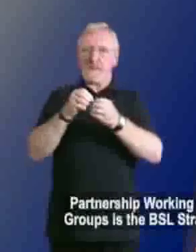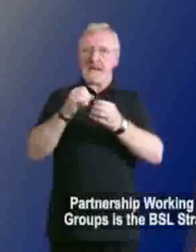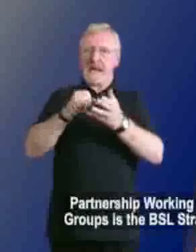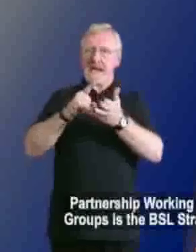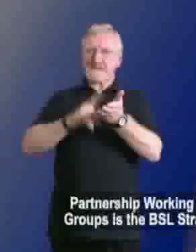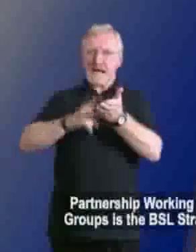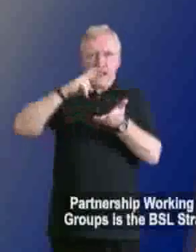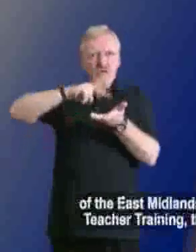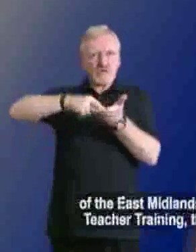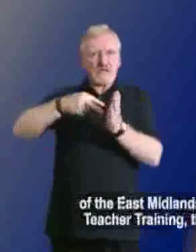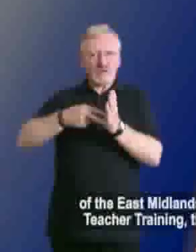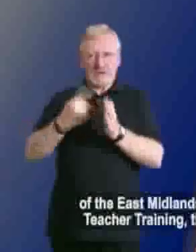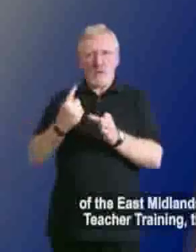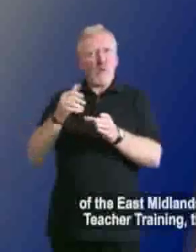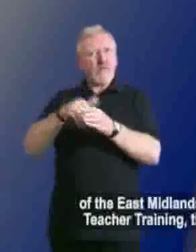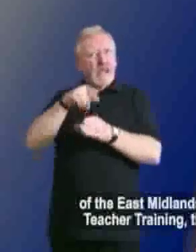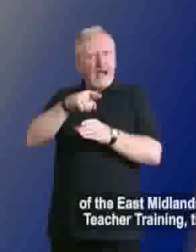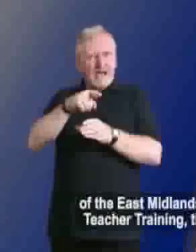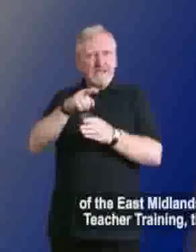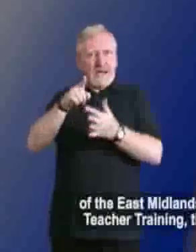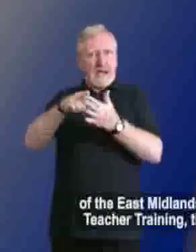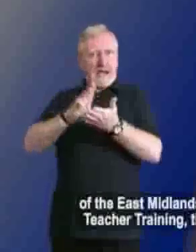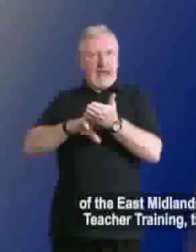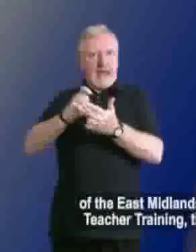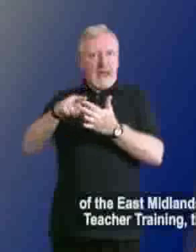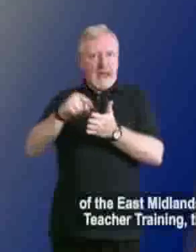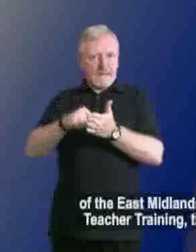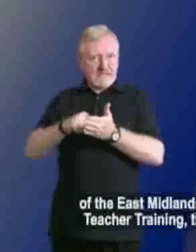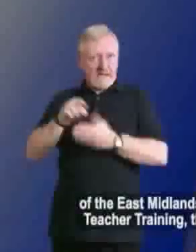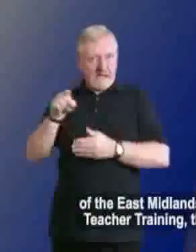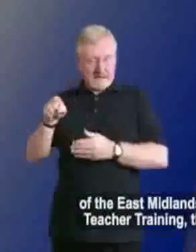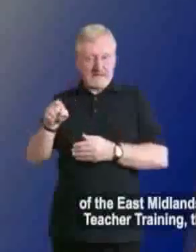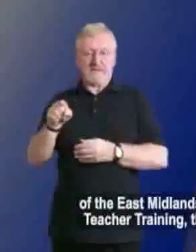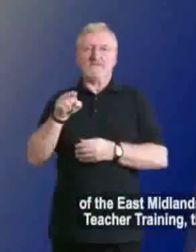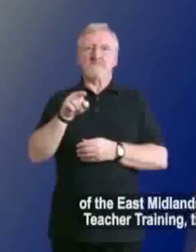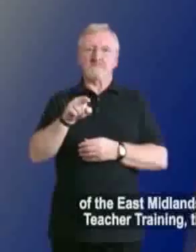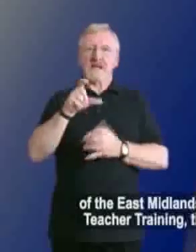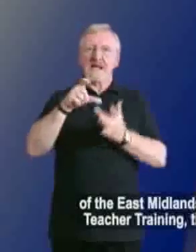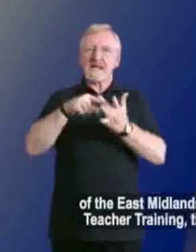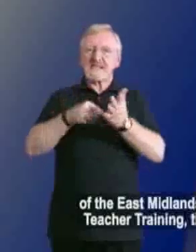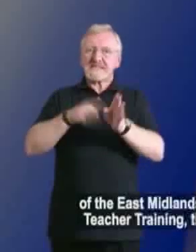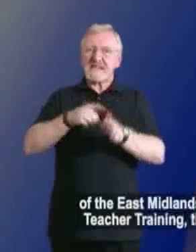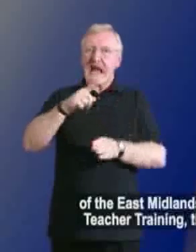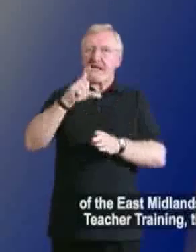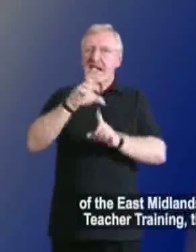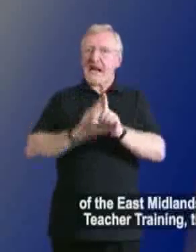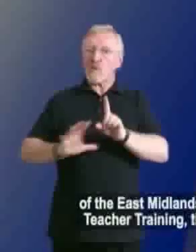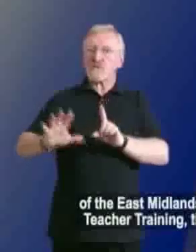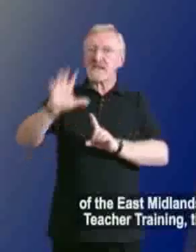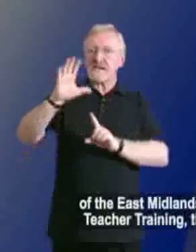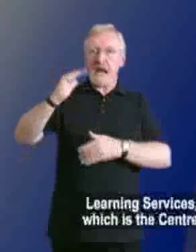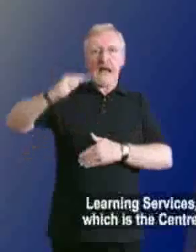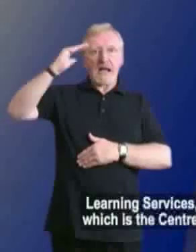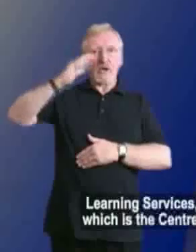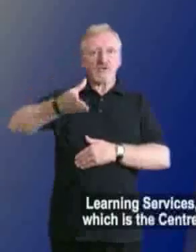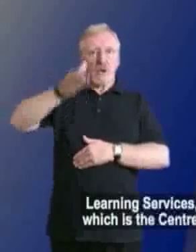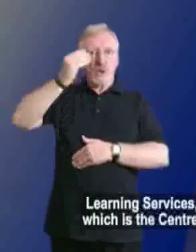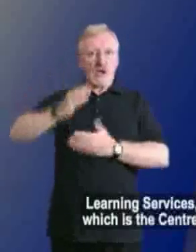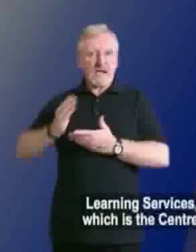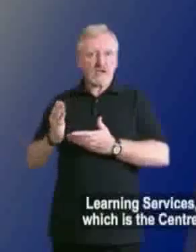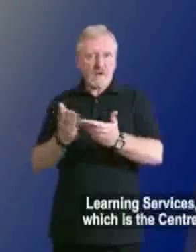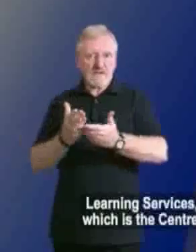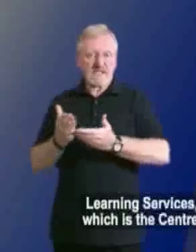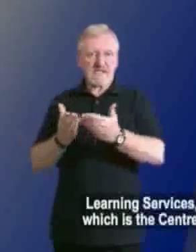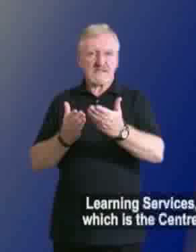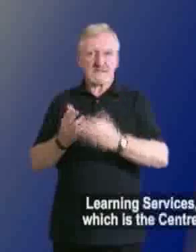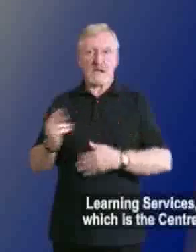Strategy Group, which consists of the East Midlands Centre for Excellence in Teacher Training, the City and County Adult Learning